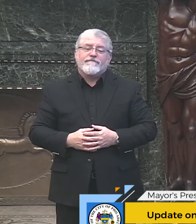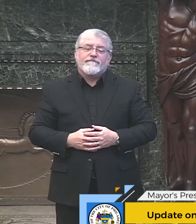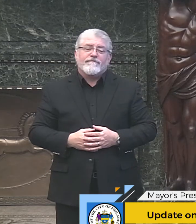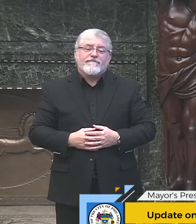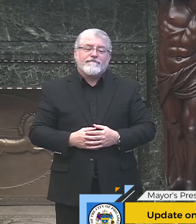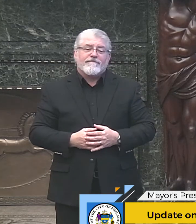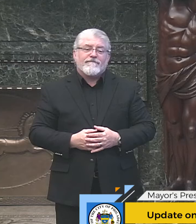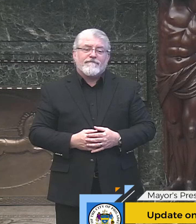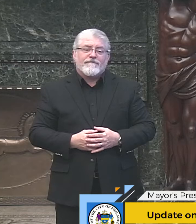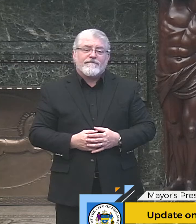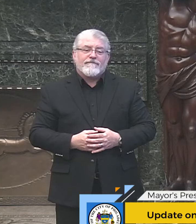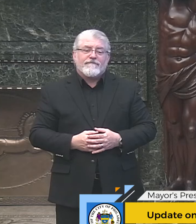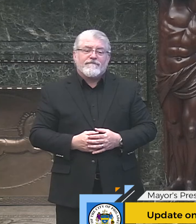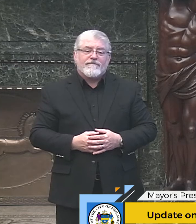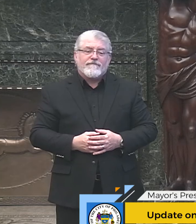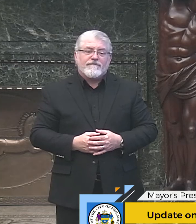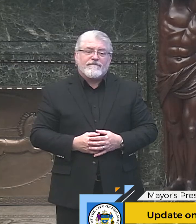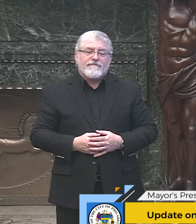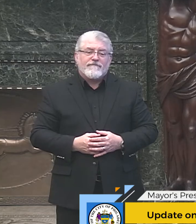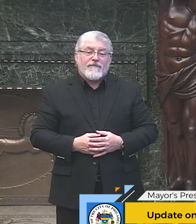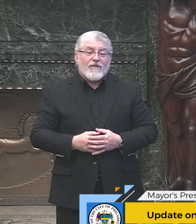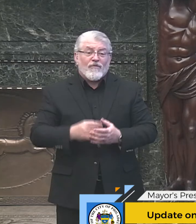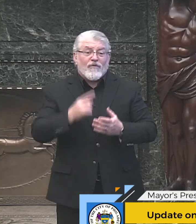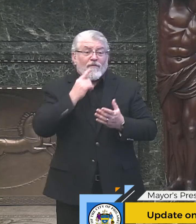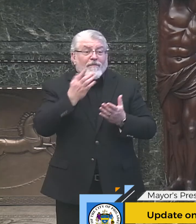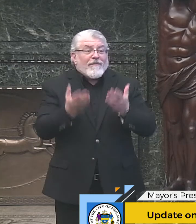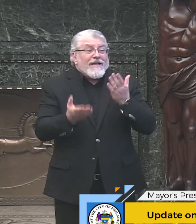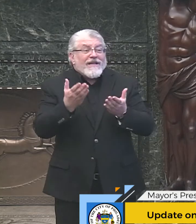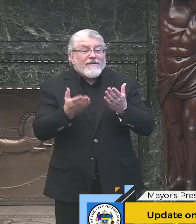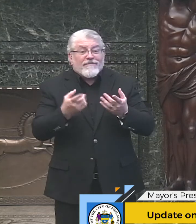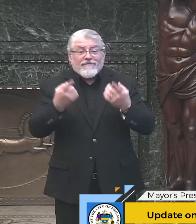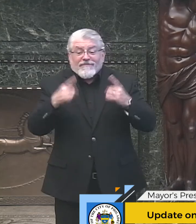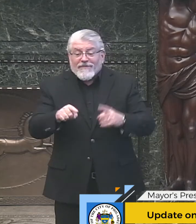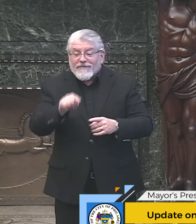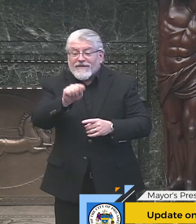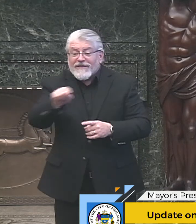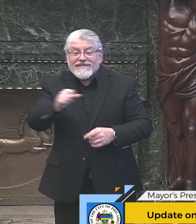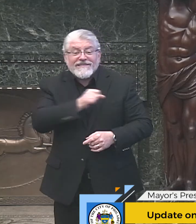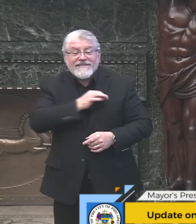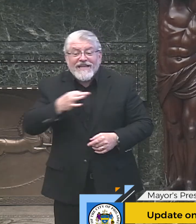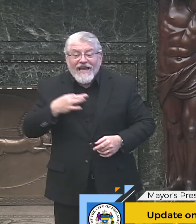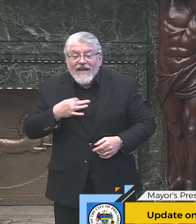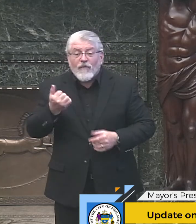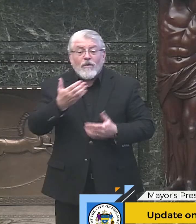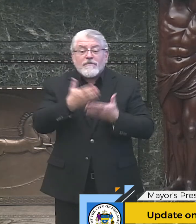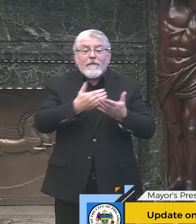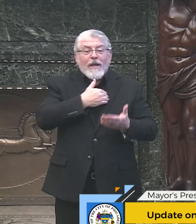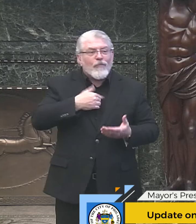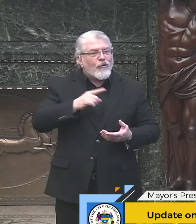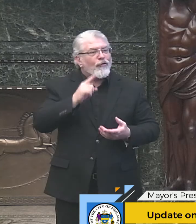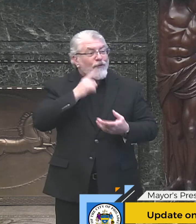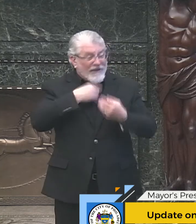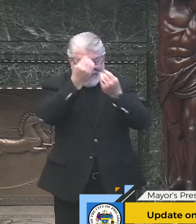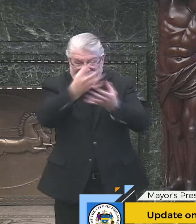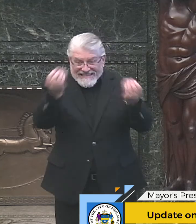nursing home. So we've done everything we can to try to limit that. We will continue to do that. The no visitor policy here is part of that.